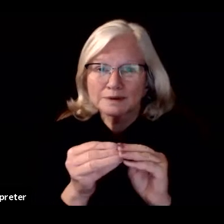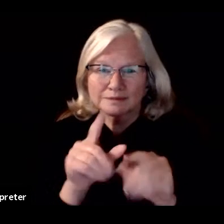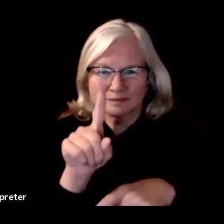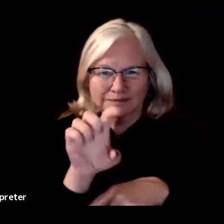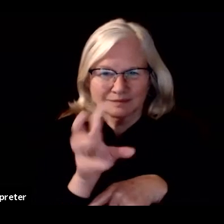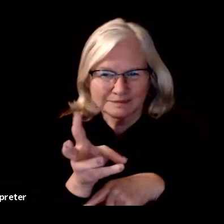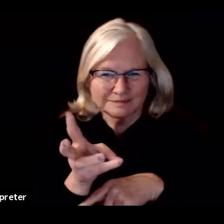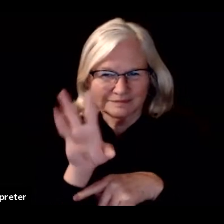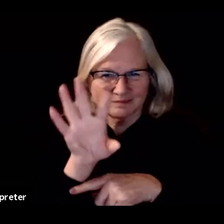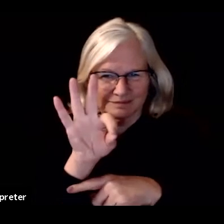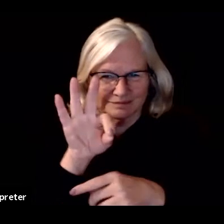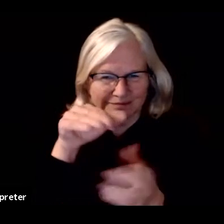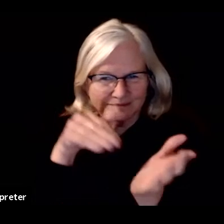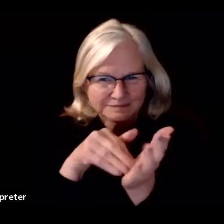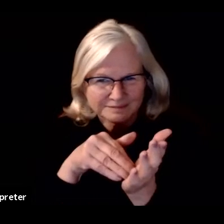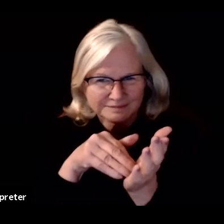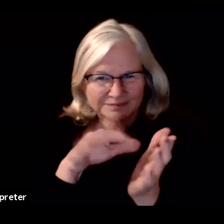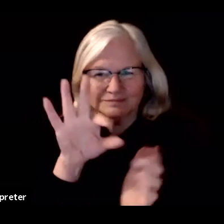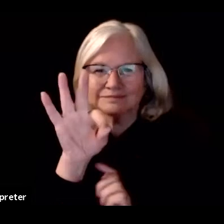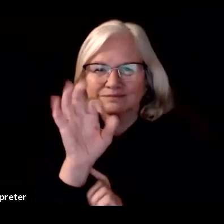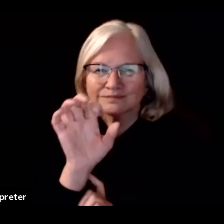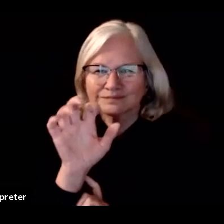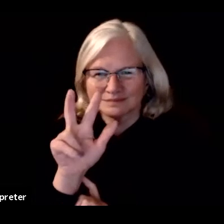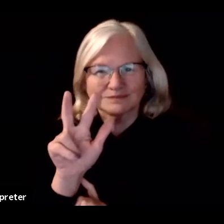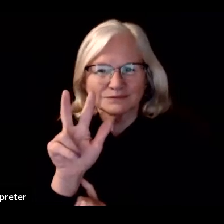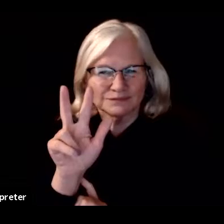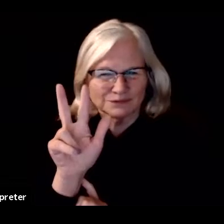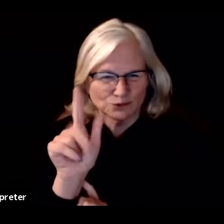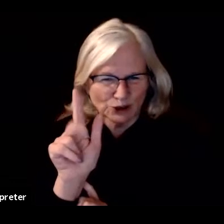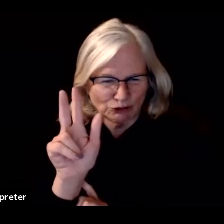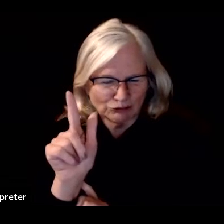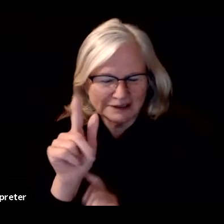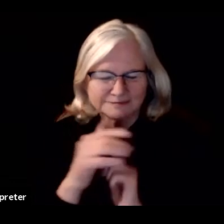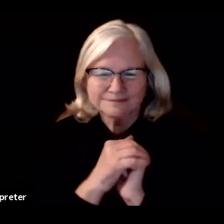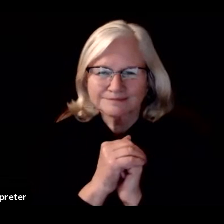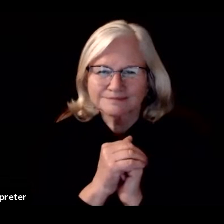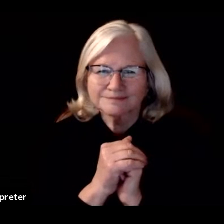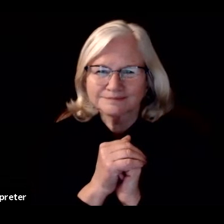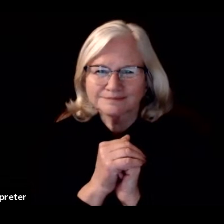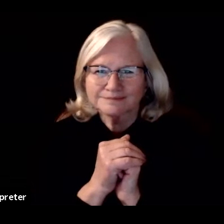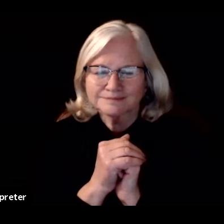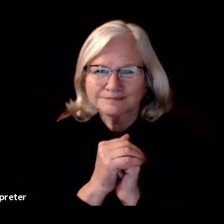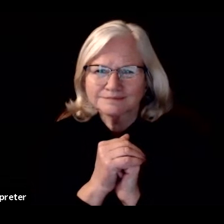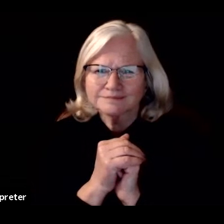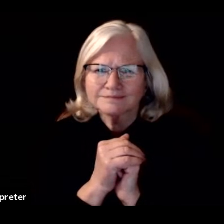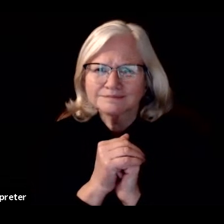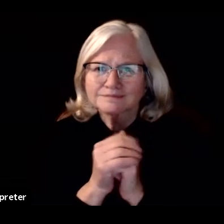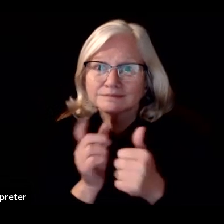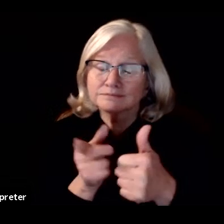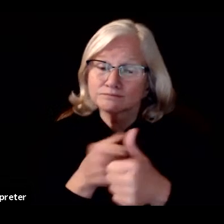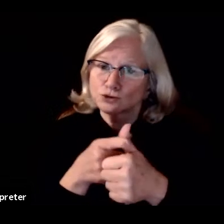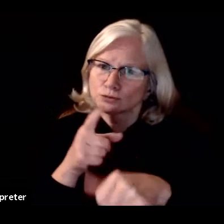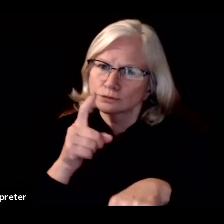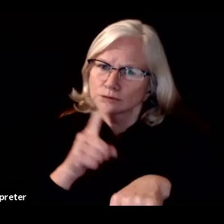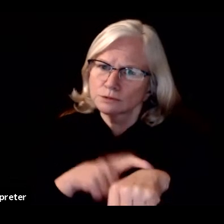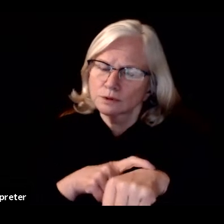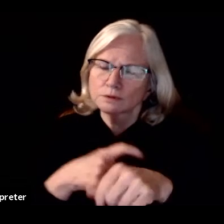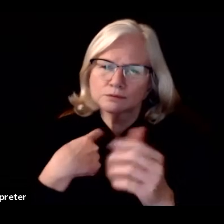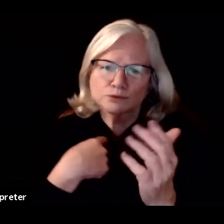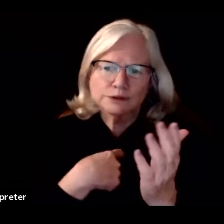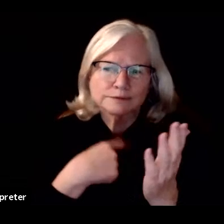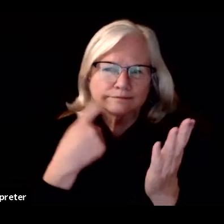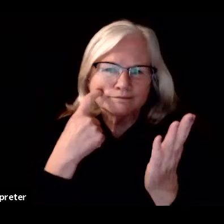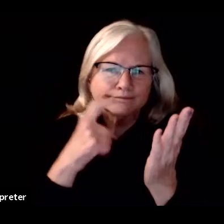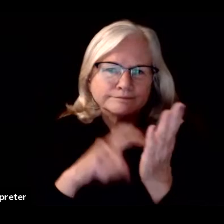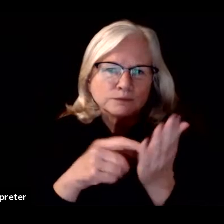160,923 cases of COVID-19 in Minnesota. This is the first day that we can recall having a new COVID case in every